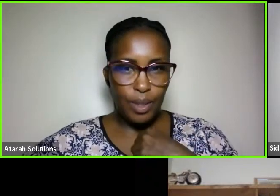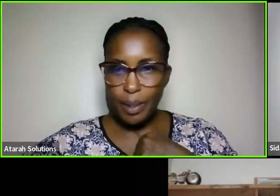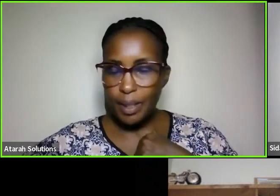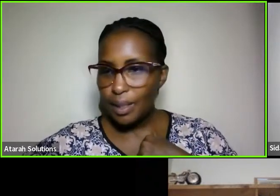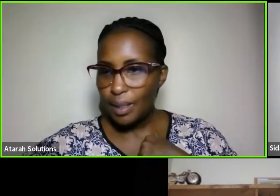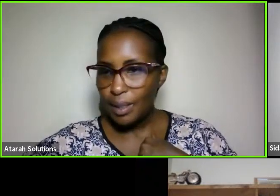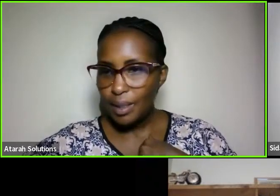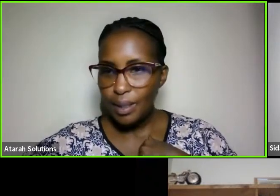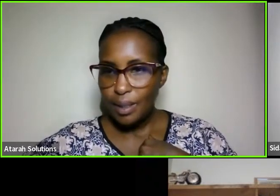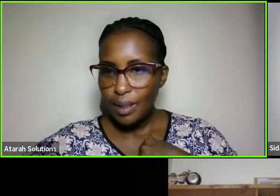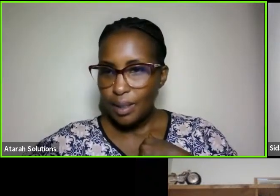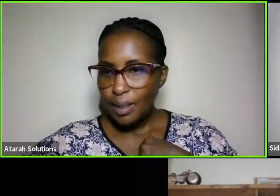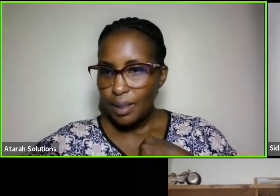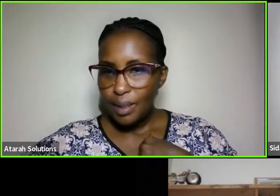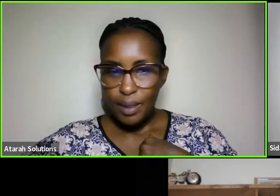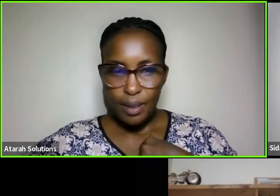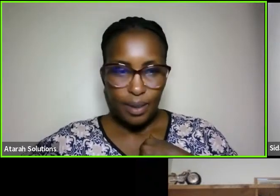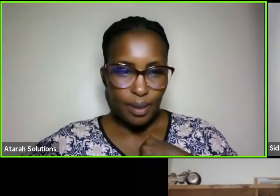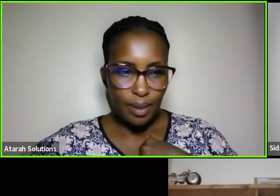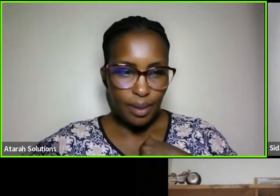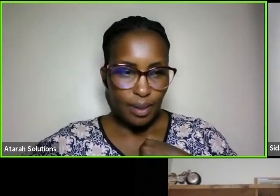We lost him again.